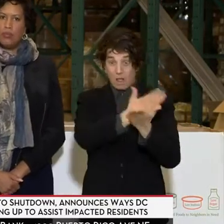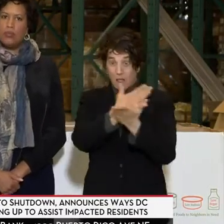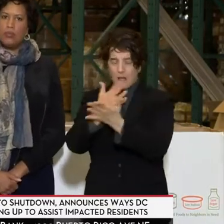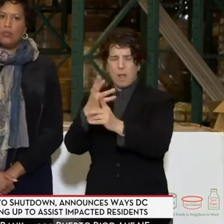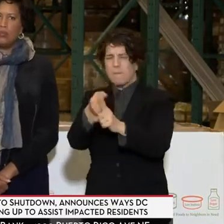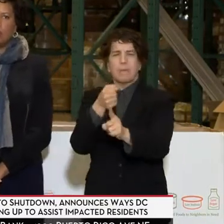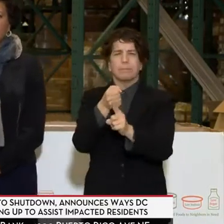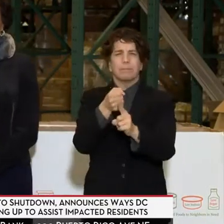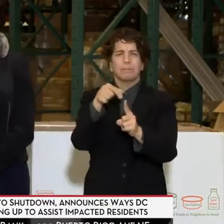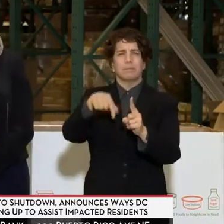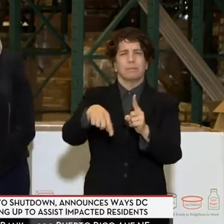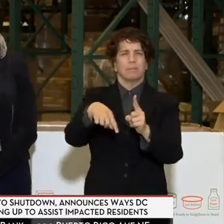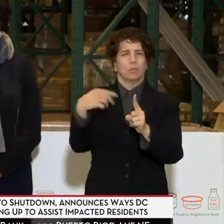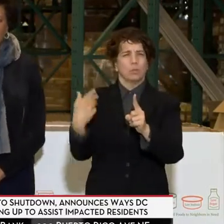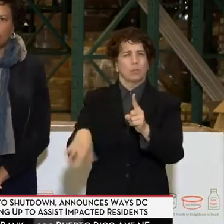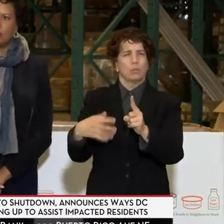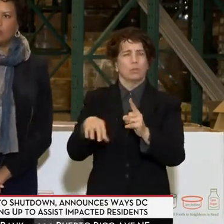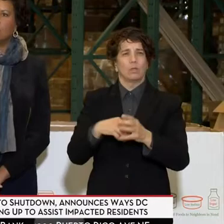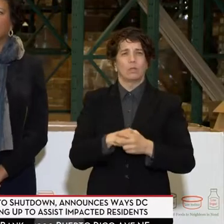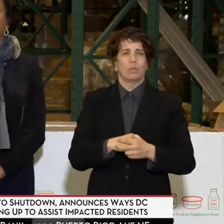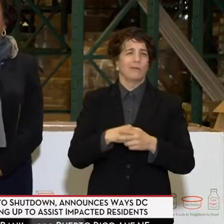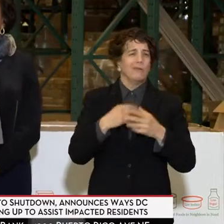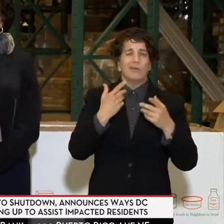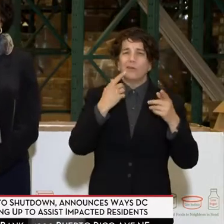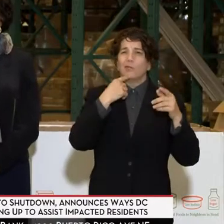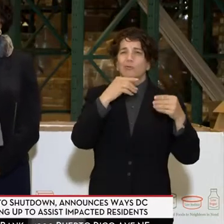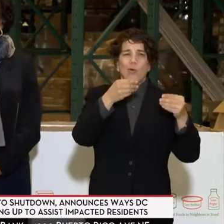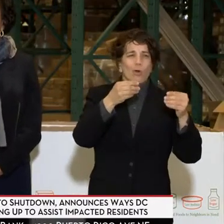retail, from the amenities that we take for